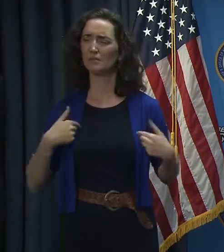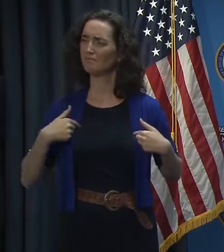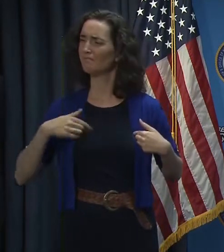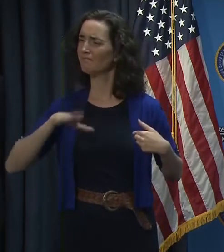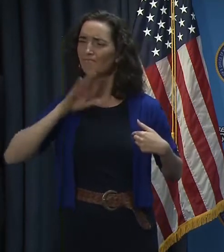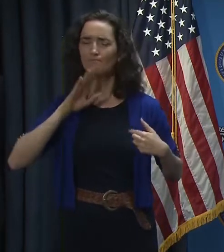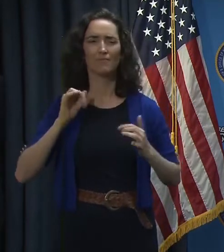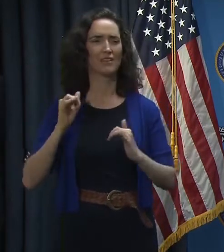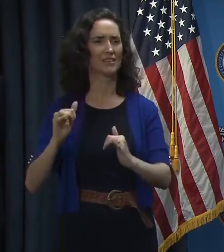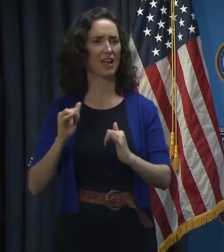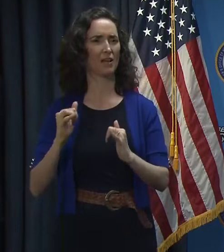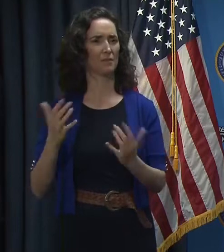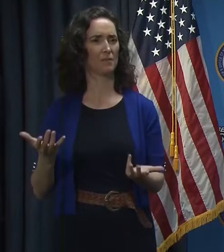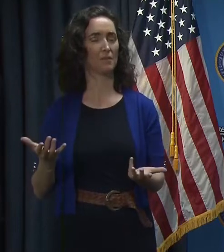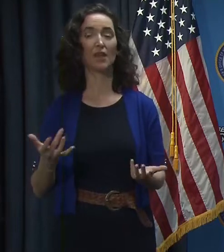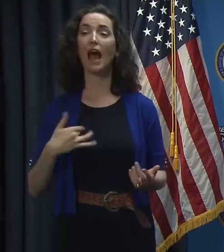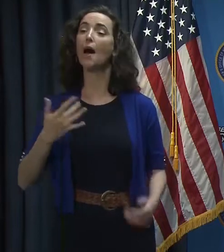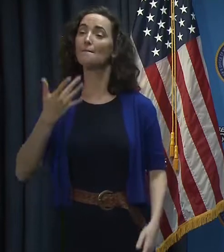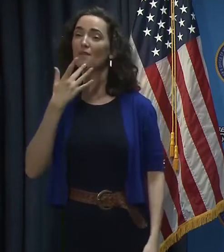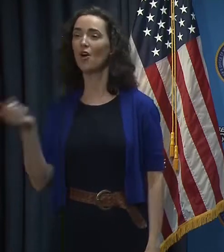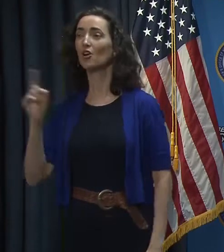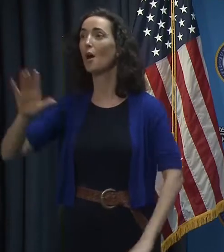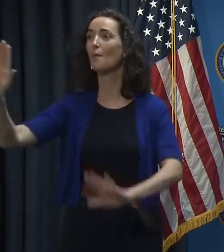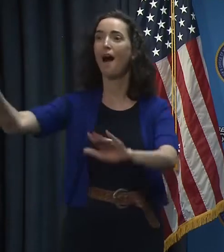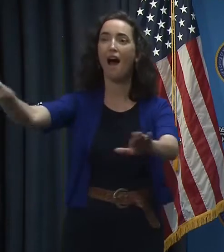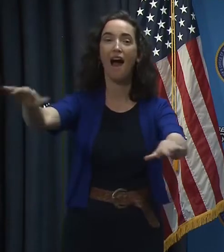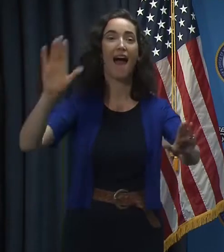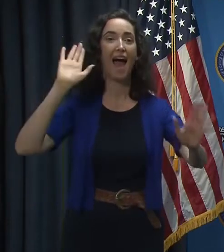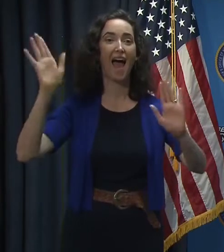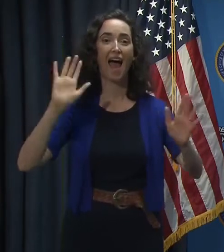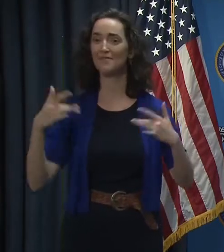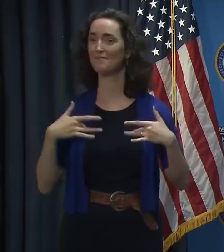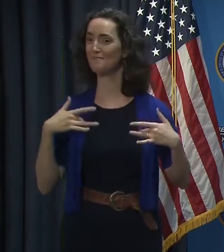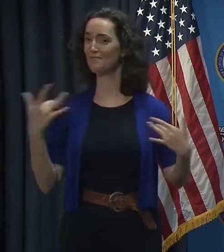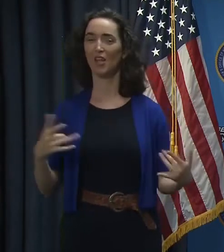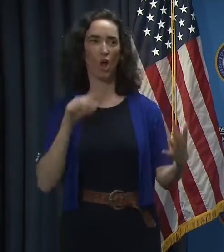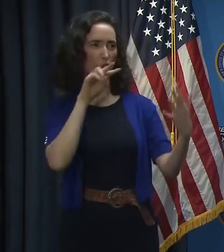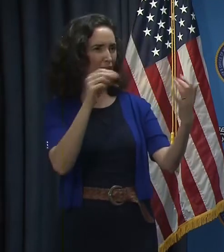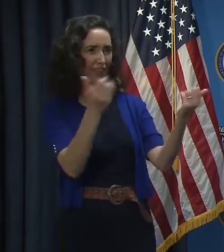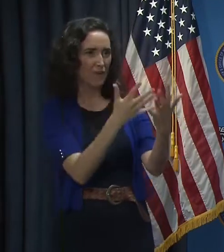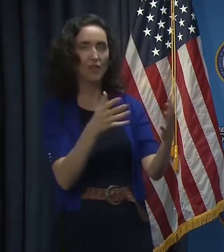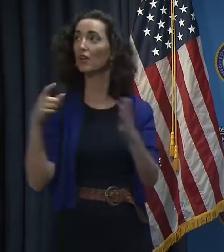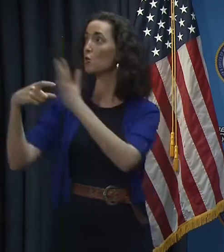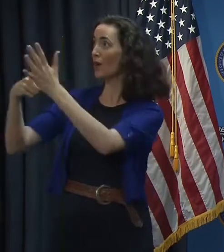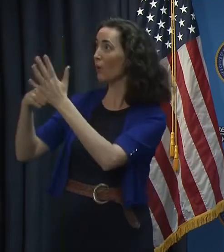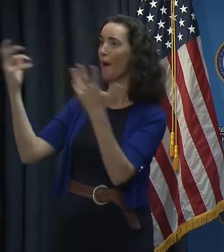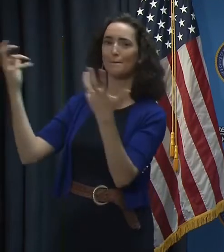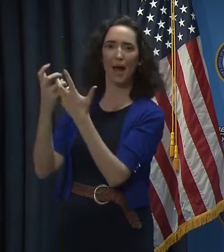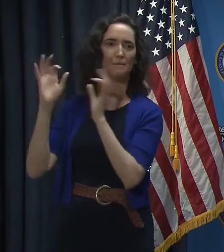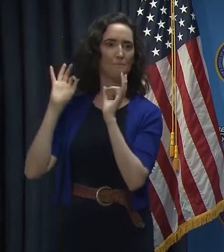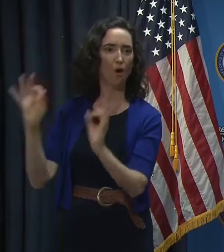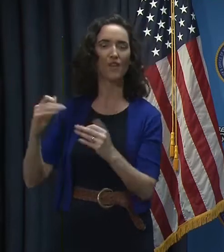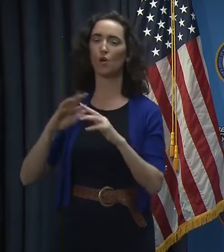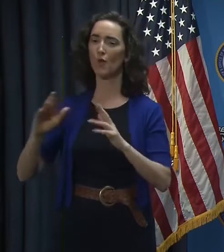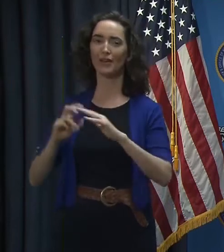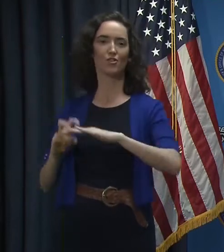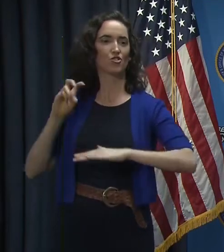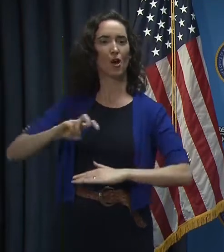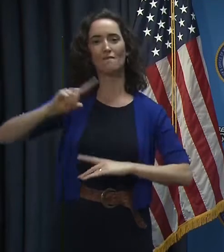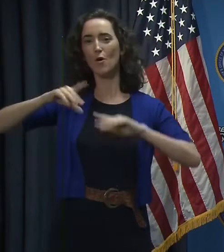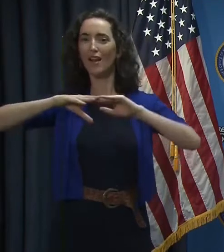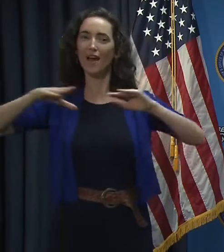I would much rather have come out here today and say, hey, we looked at all the criteria, we met them all. We're going to go to phase one. I think